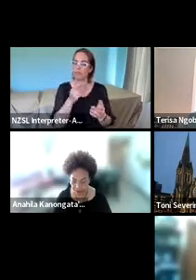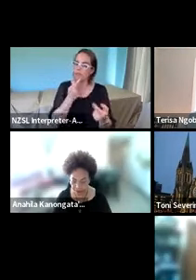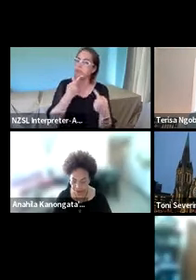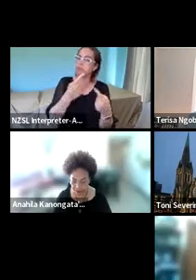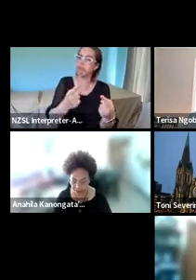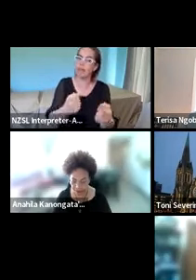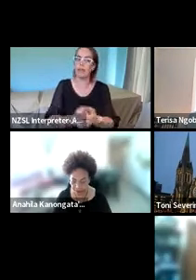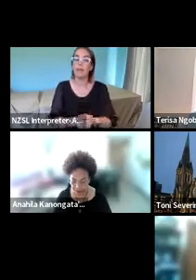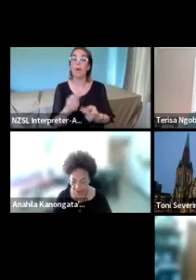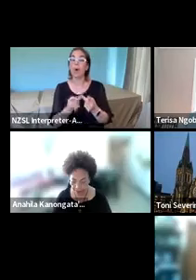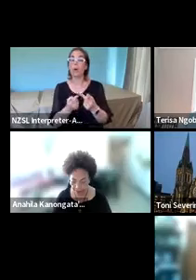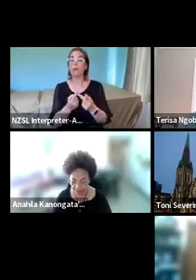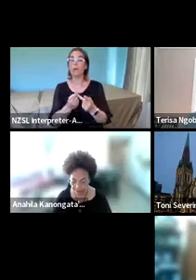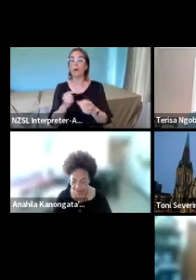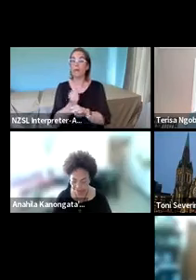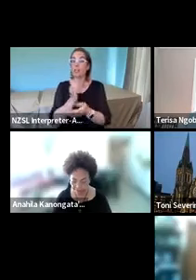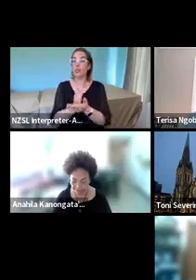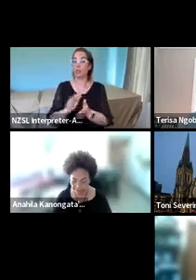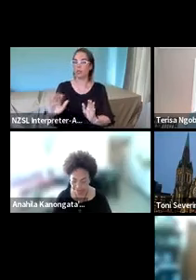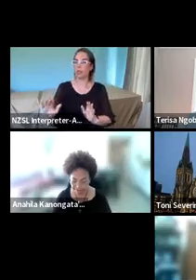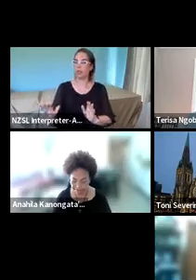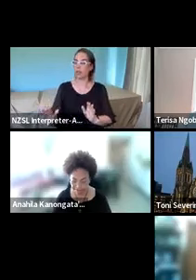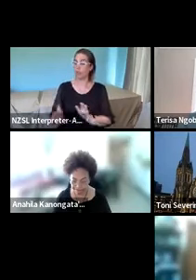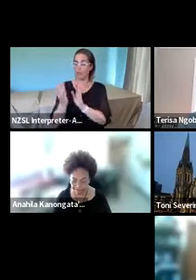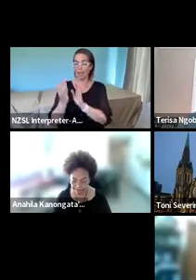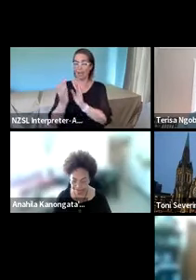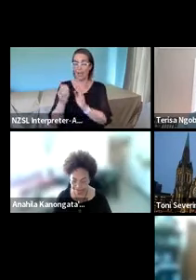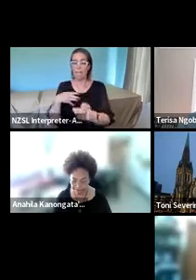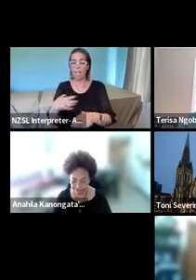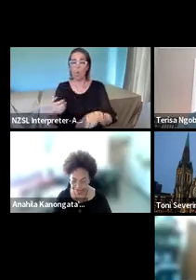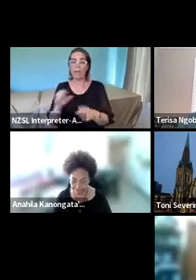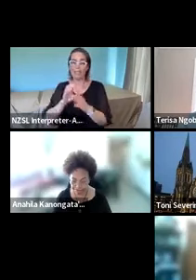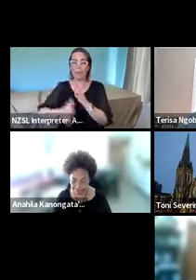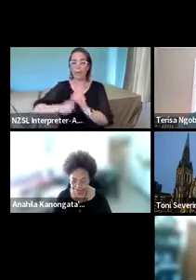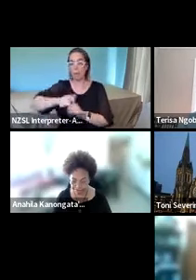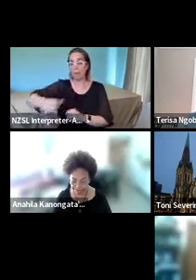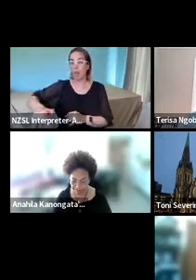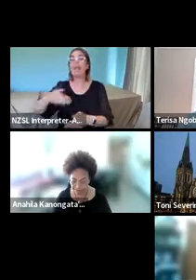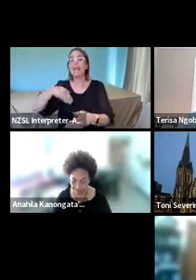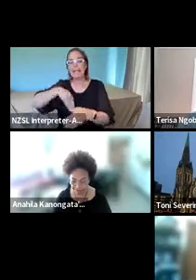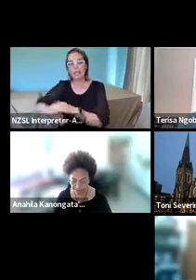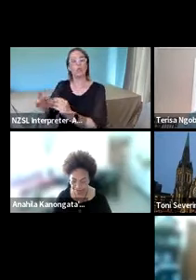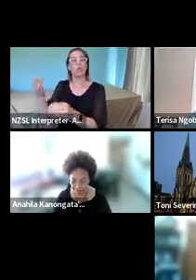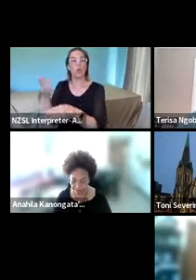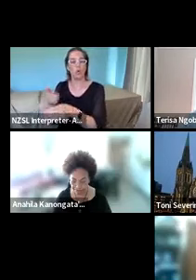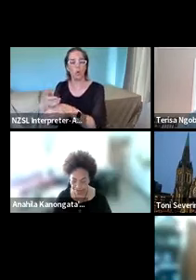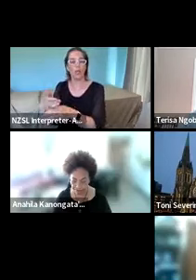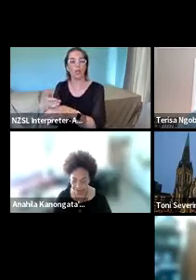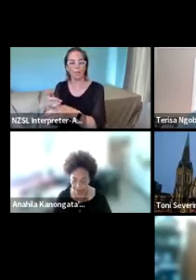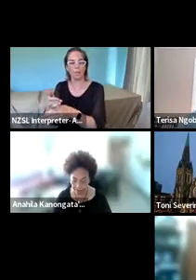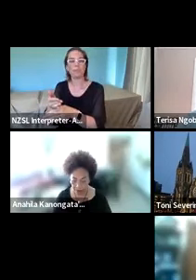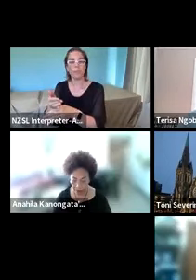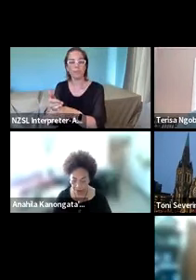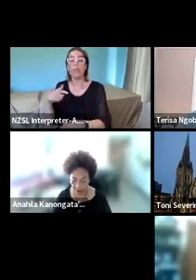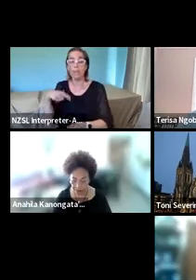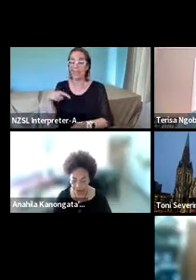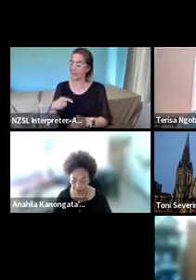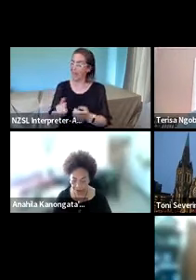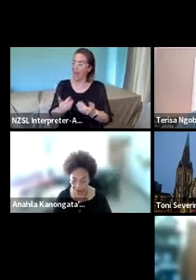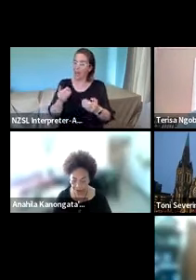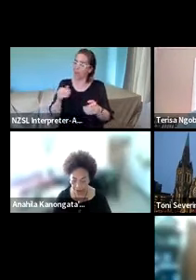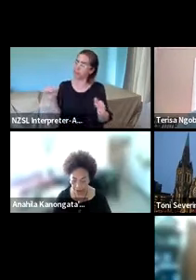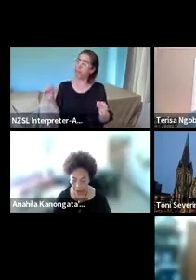the need to ensure how we can get more disabled people into the workforce, because that is a real problem we've got at the